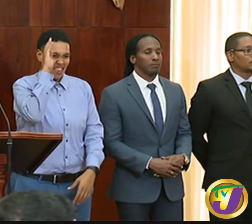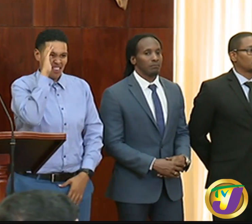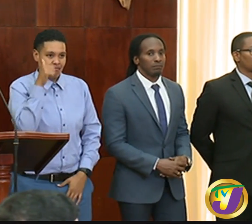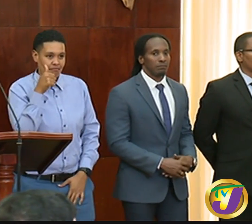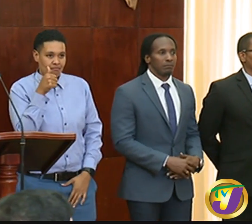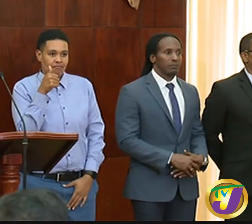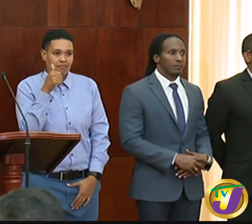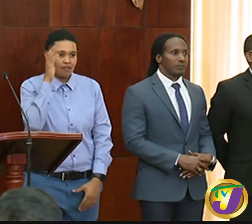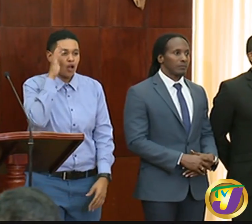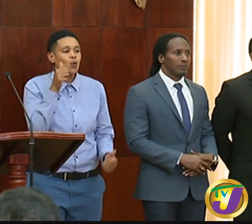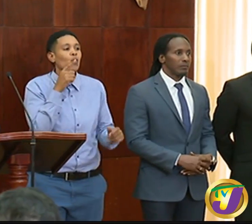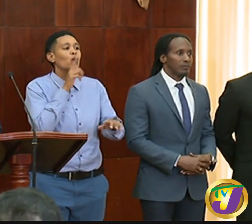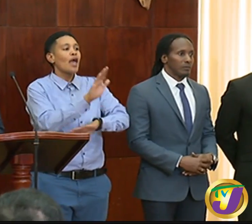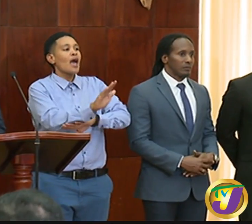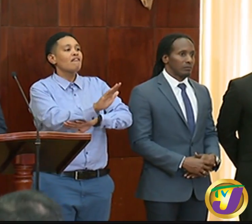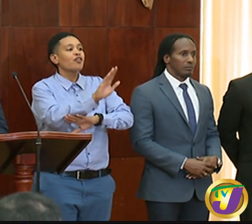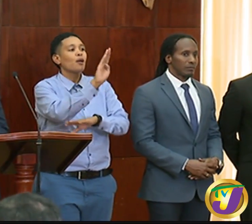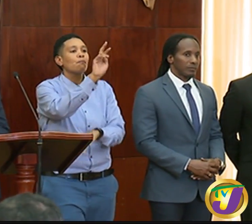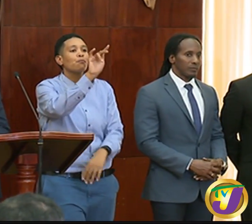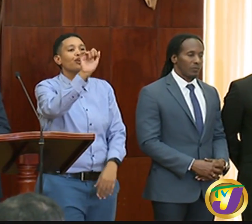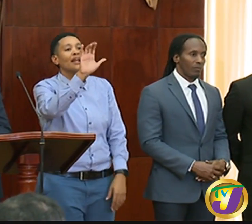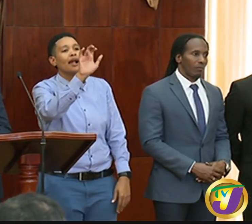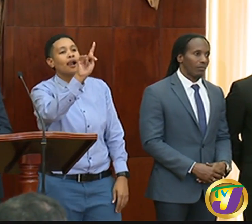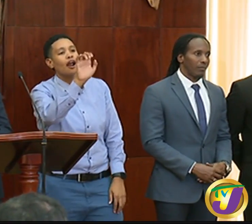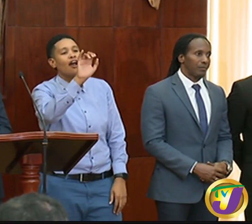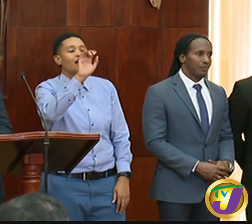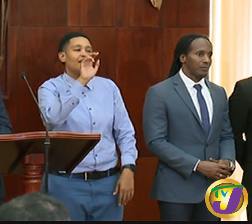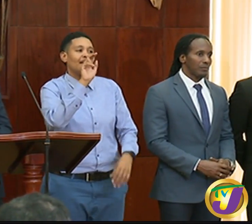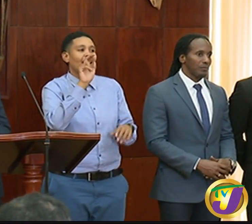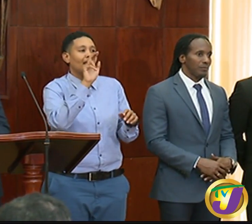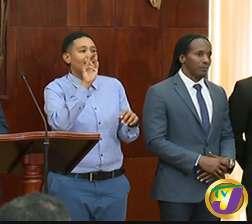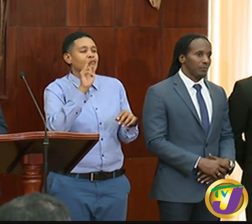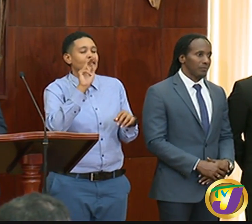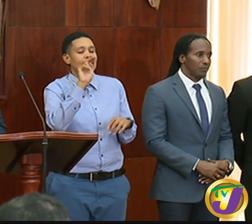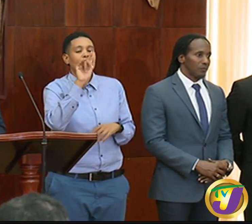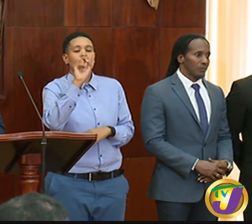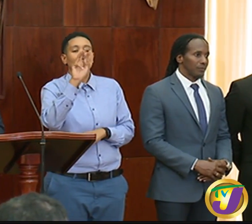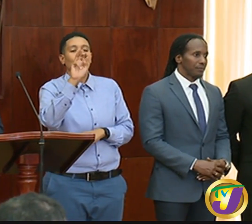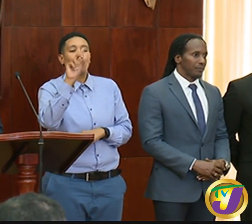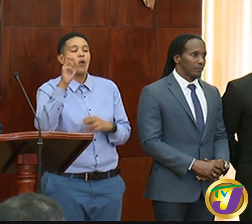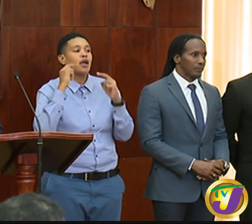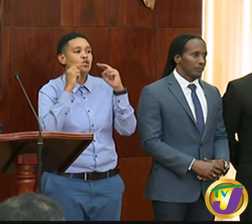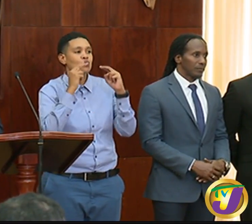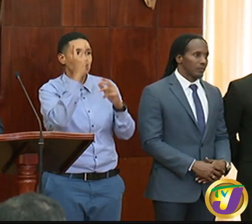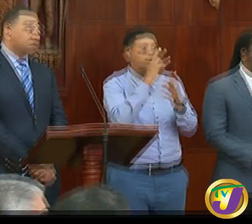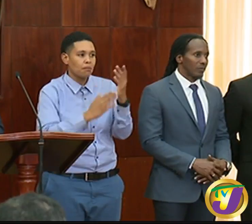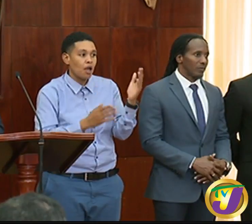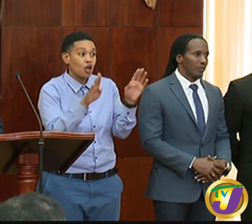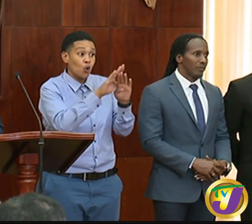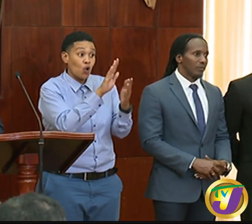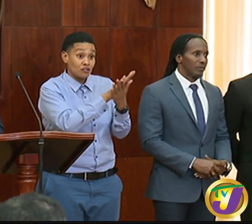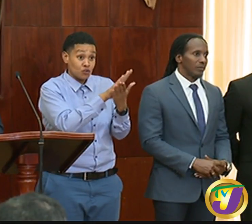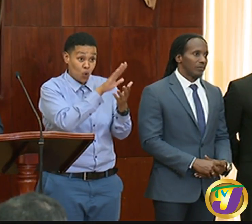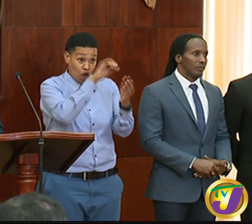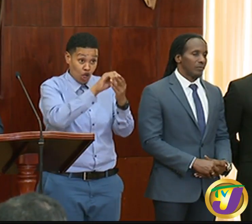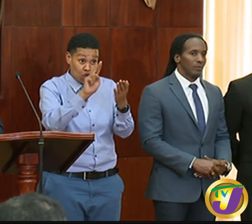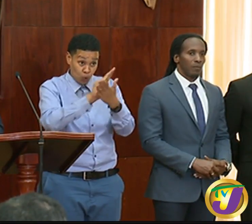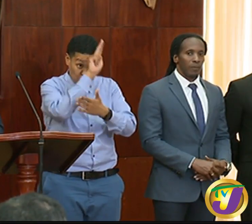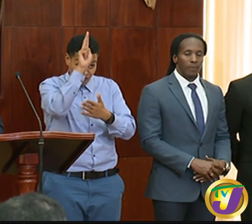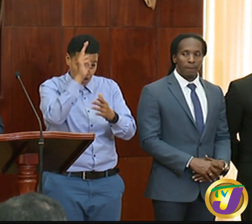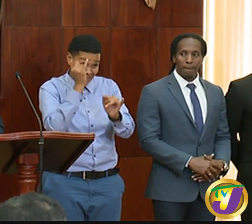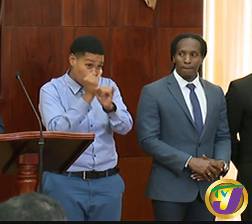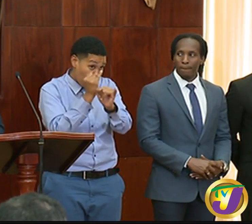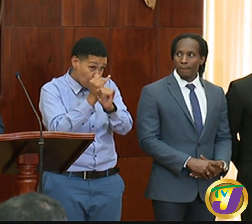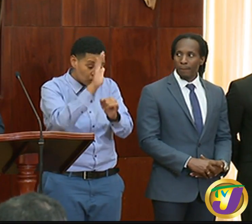Brittany Clark, Nationwide News. All right, so my question is a 2-part question. Firstly, does the closure of schools include university